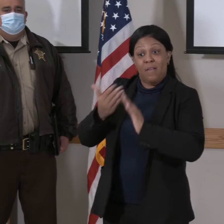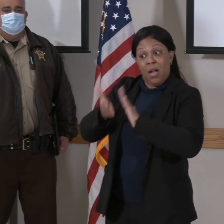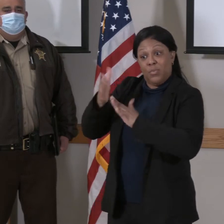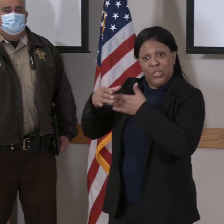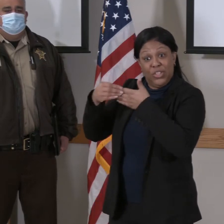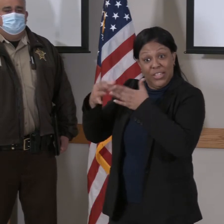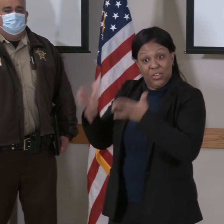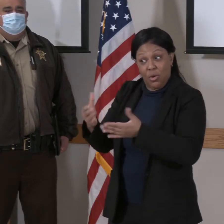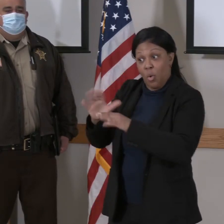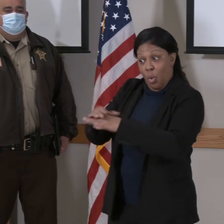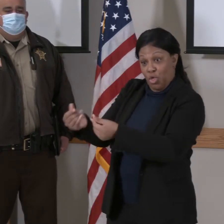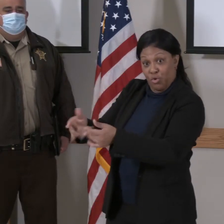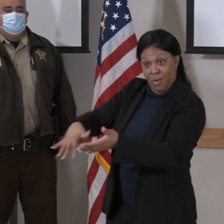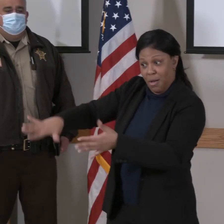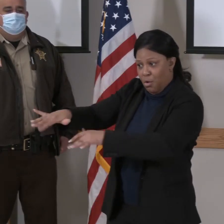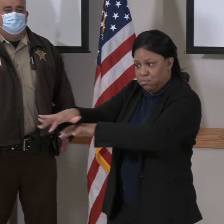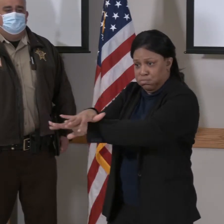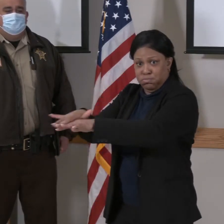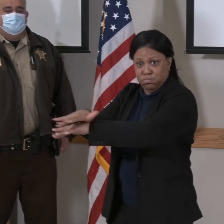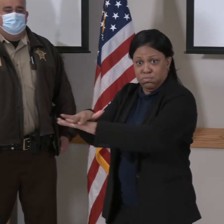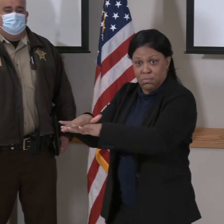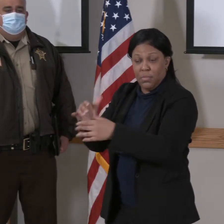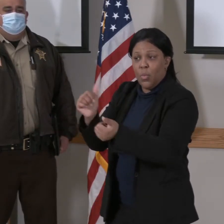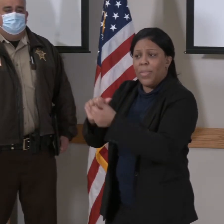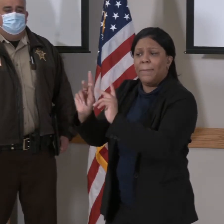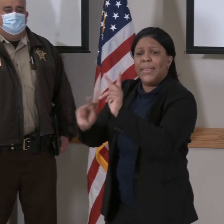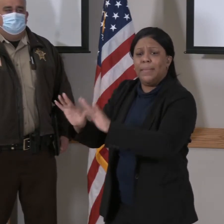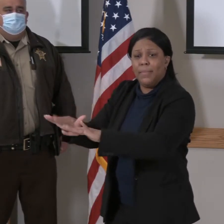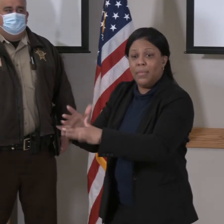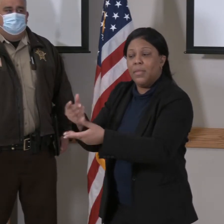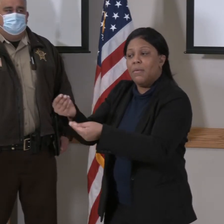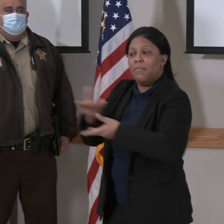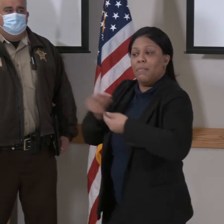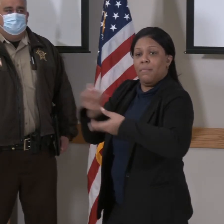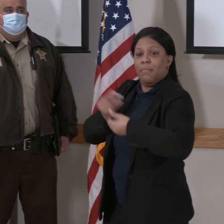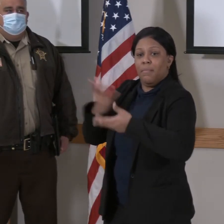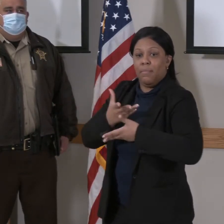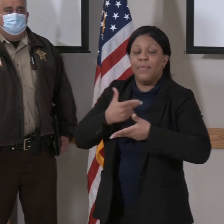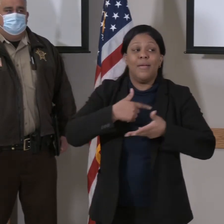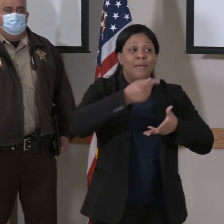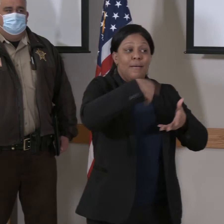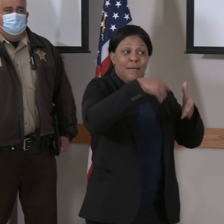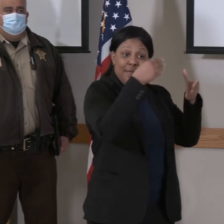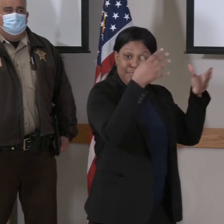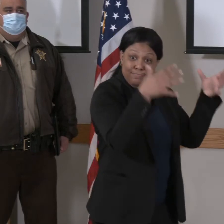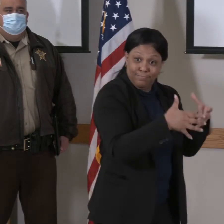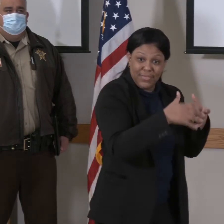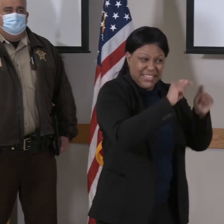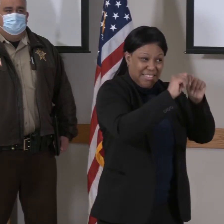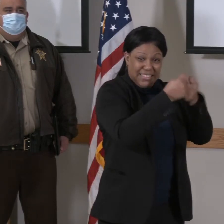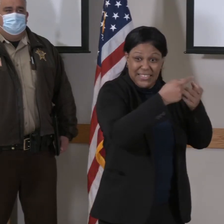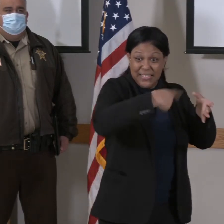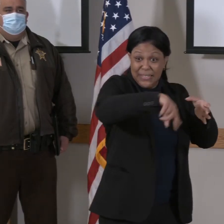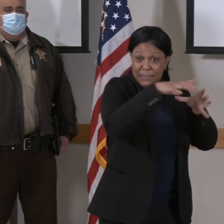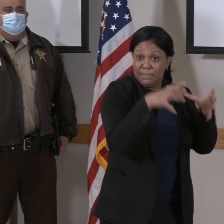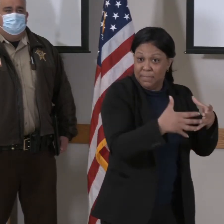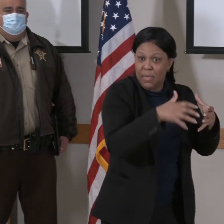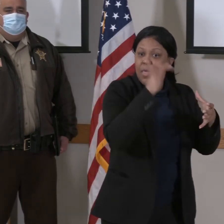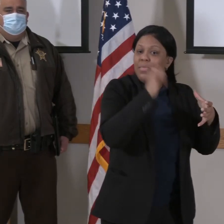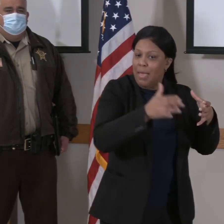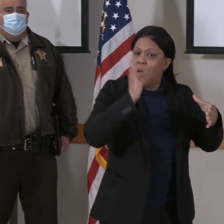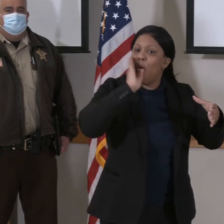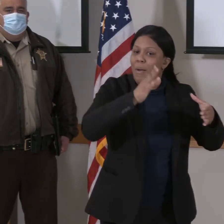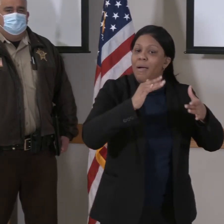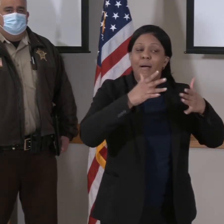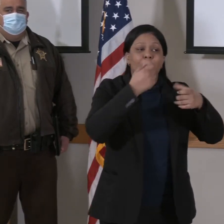that, but the decisions will be driven by the local jurisdiction where the action is happening, but it'll be